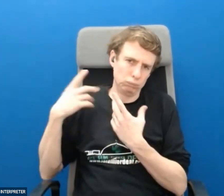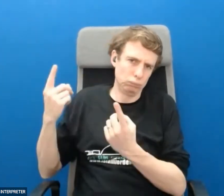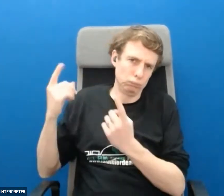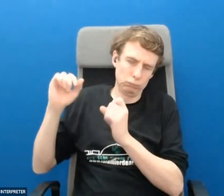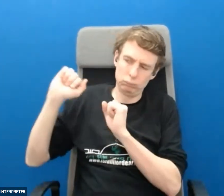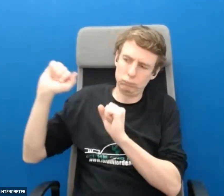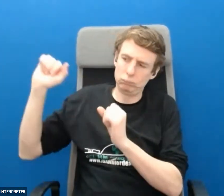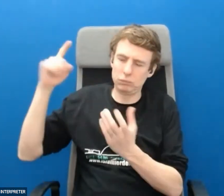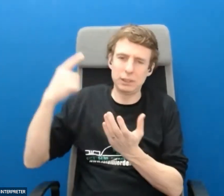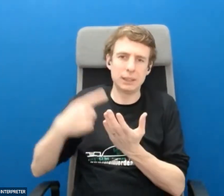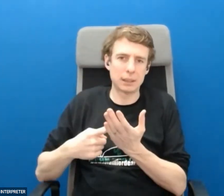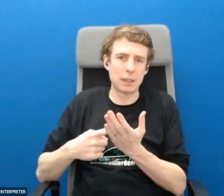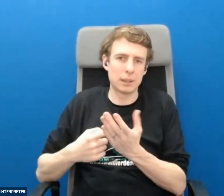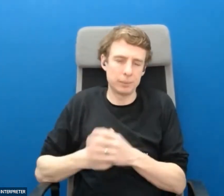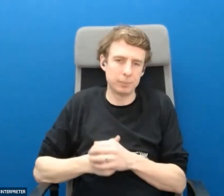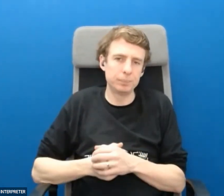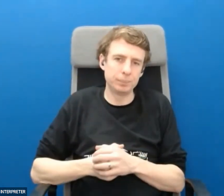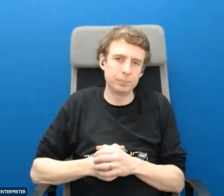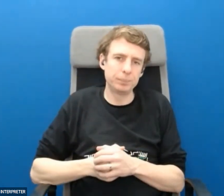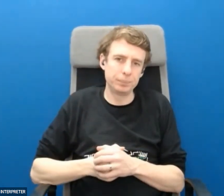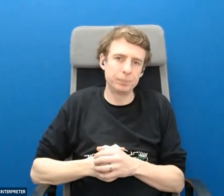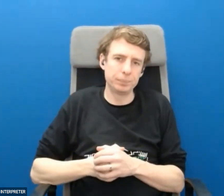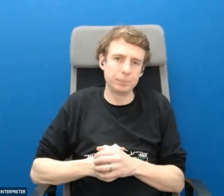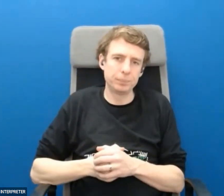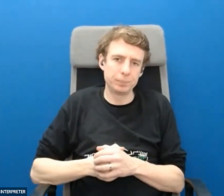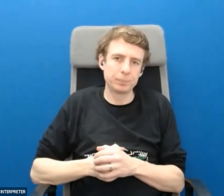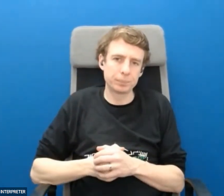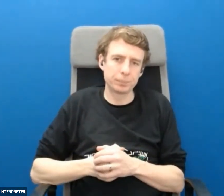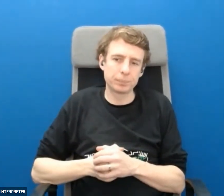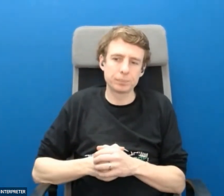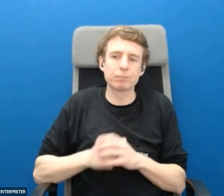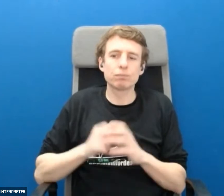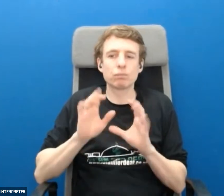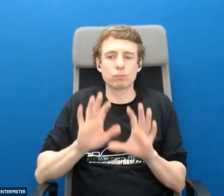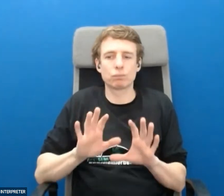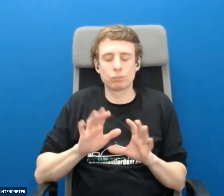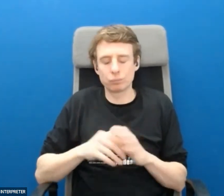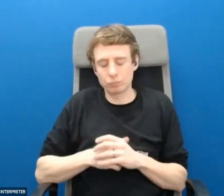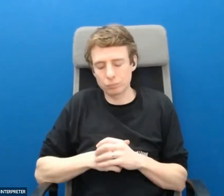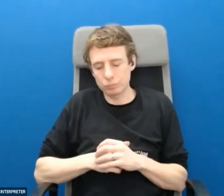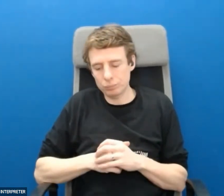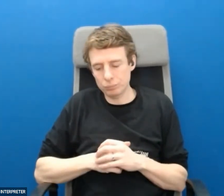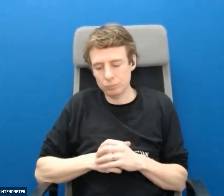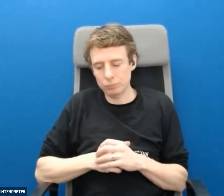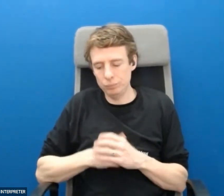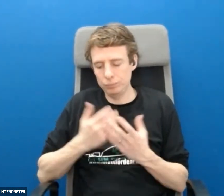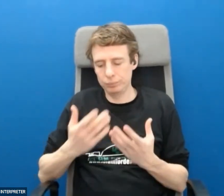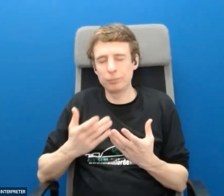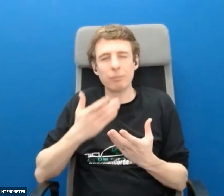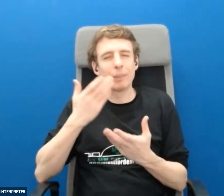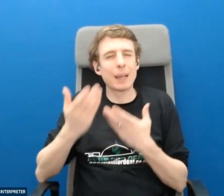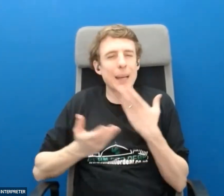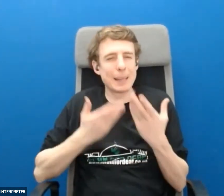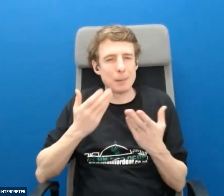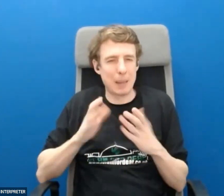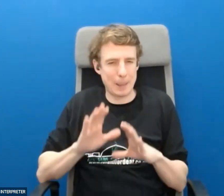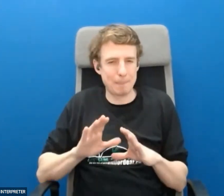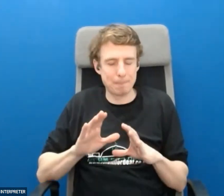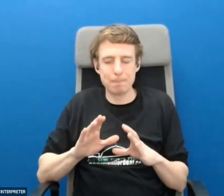And now moving on to the third point, and the third point is the arrangement of the heavens and the earth.